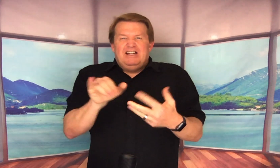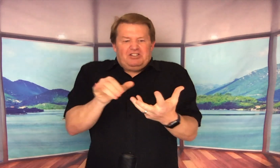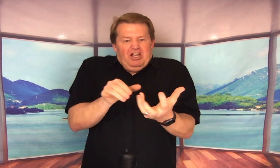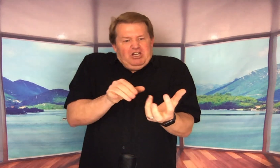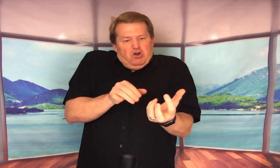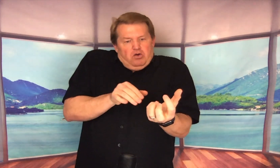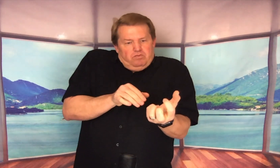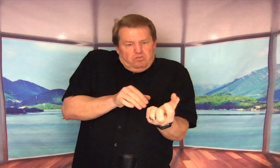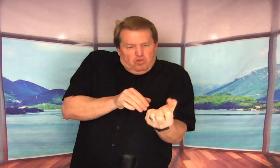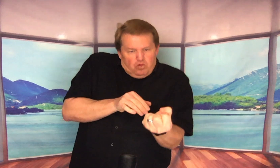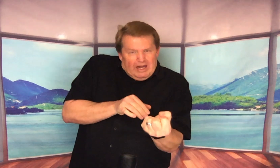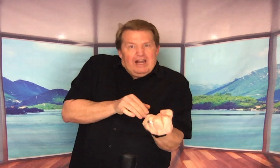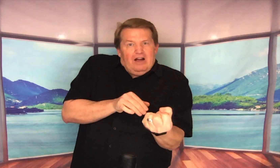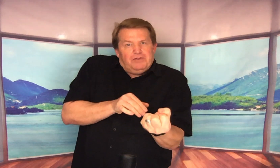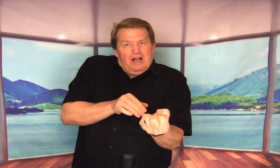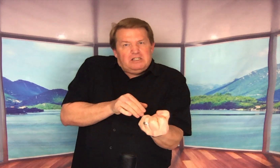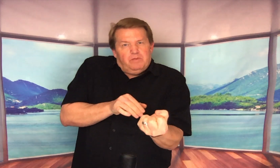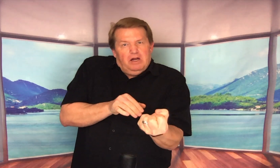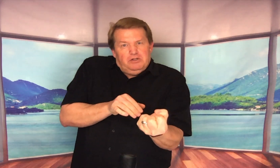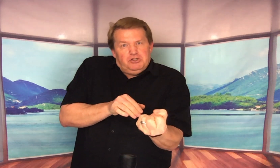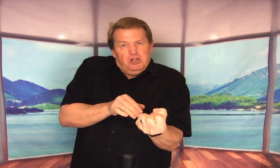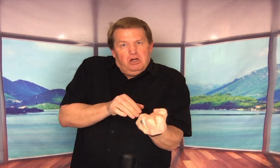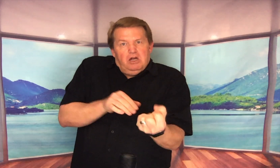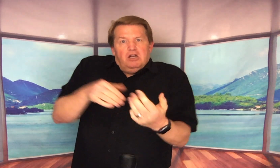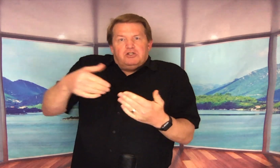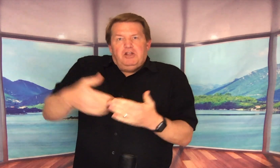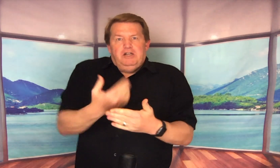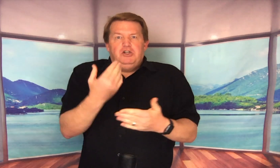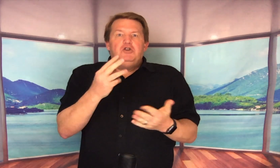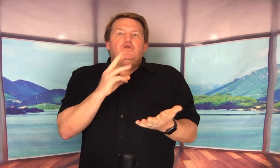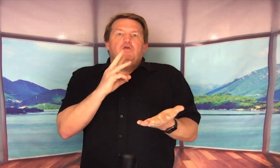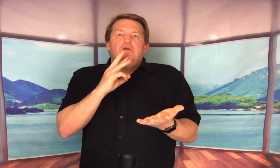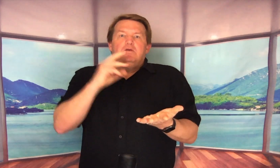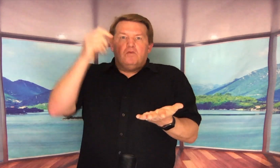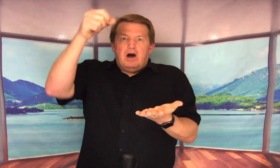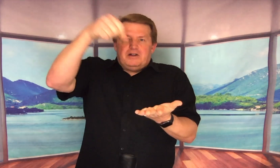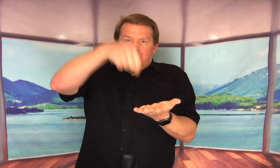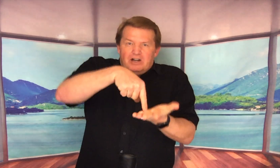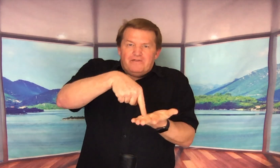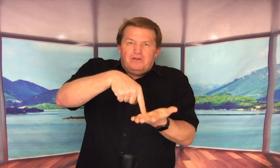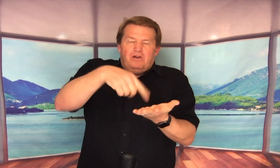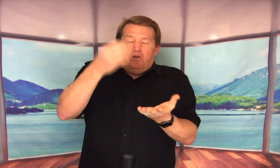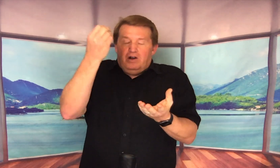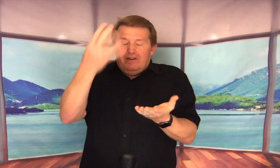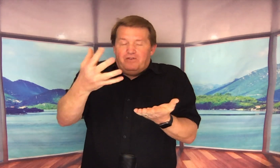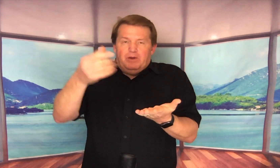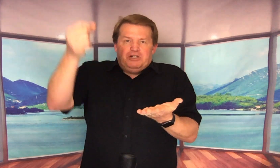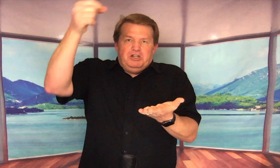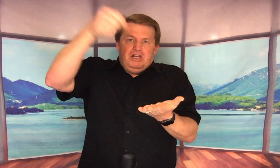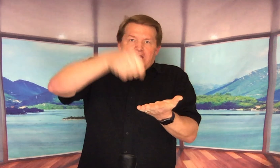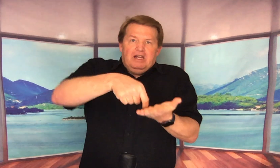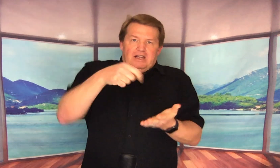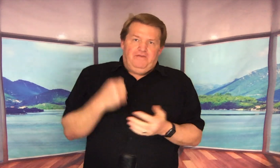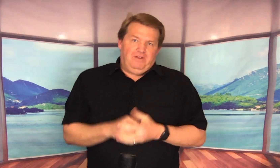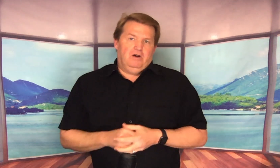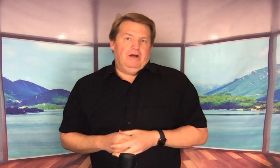like you're wringing out that sponge so that new water or information can flow in.